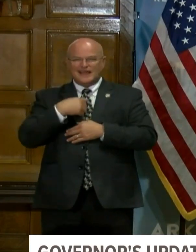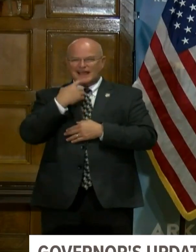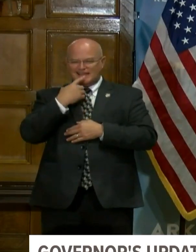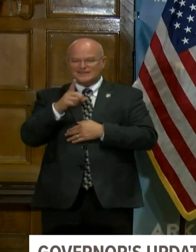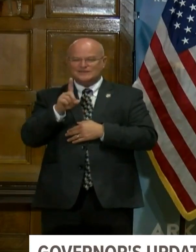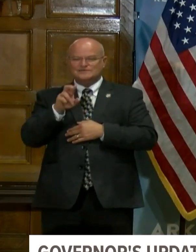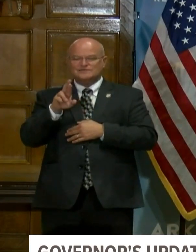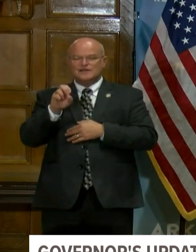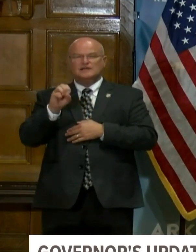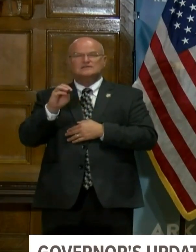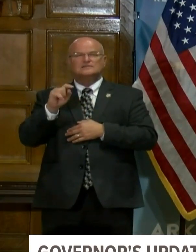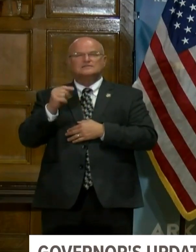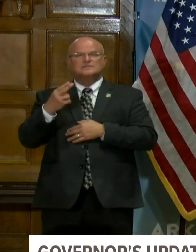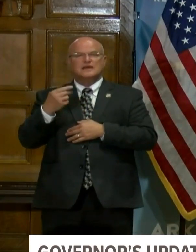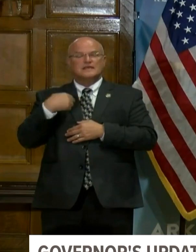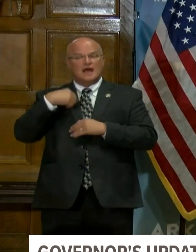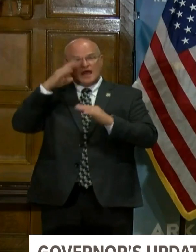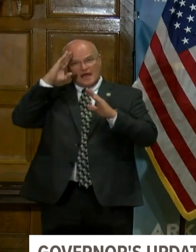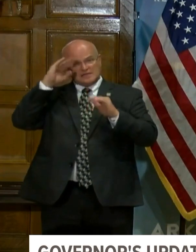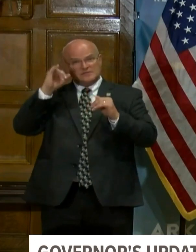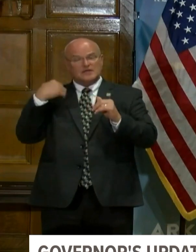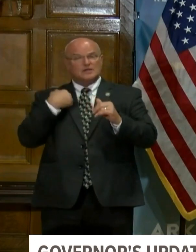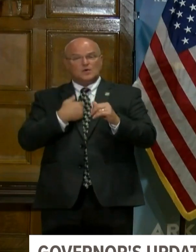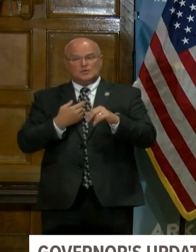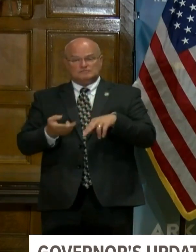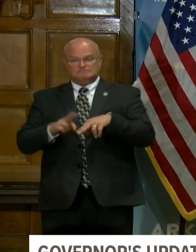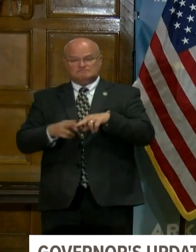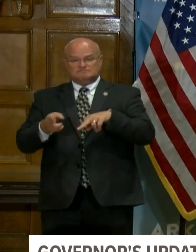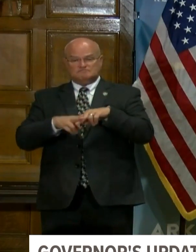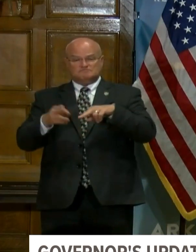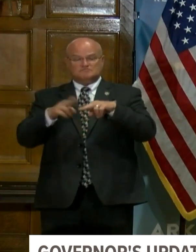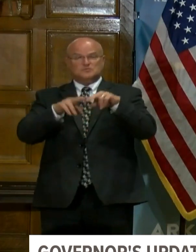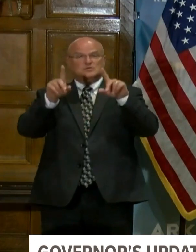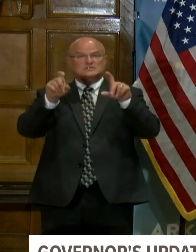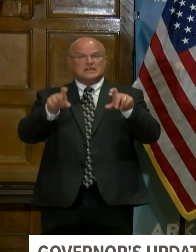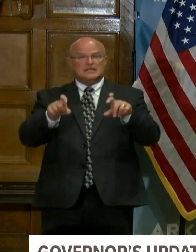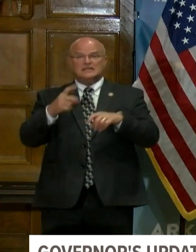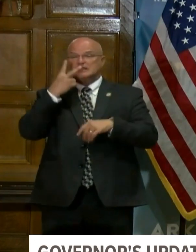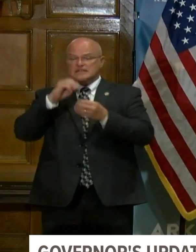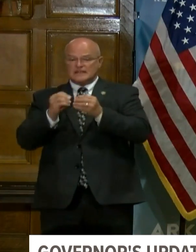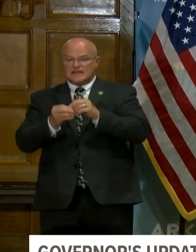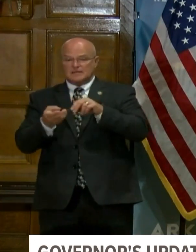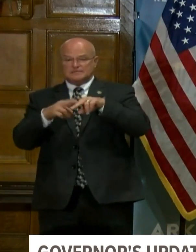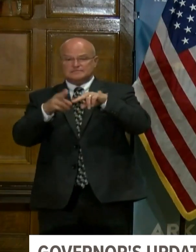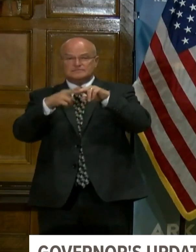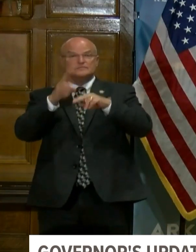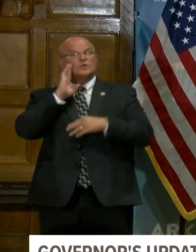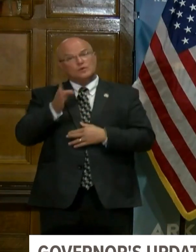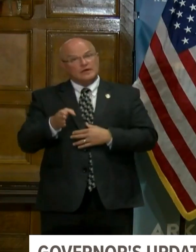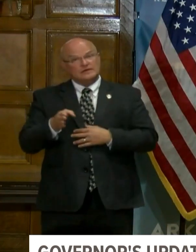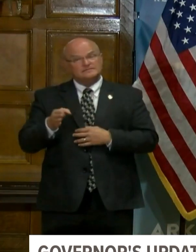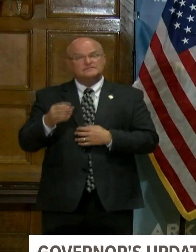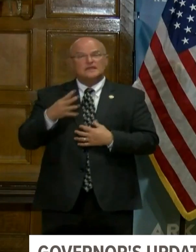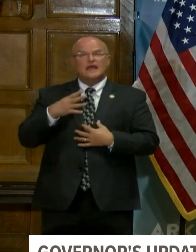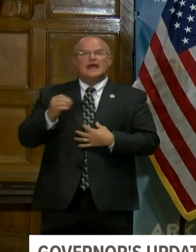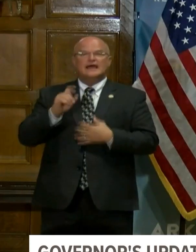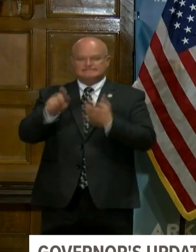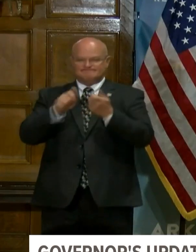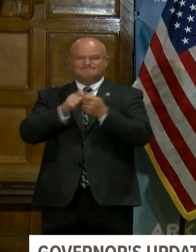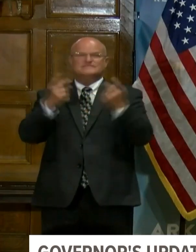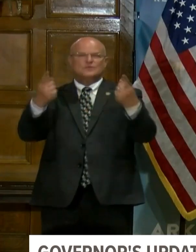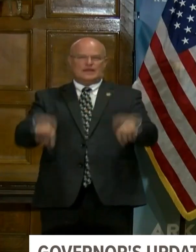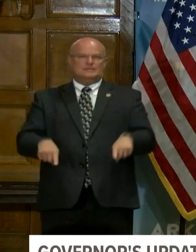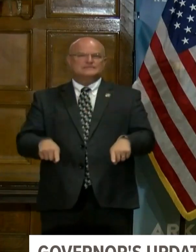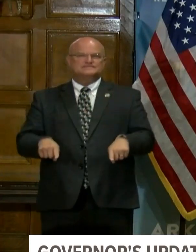Dr. Smith that I expected, as we increased testing, that you're going to see the numbers go up today, and that's exactly